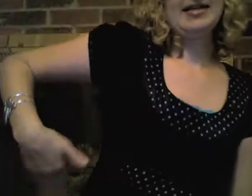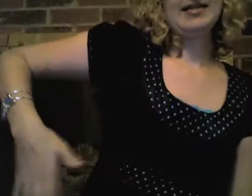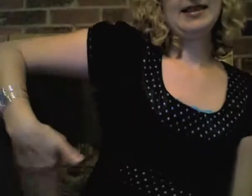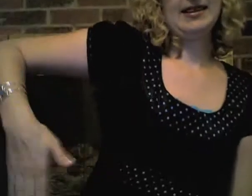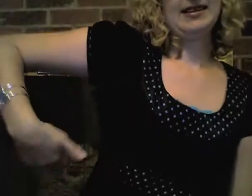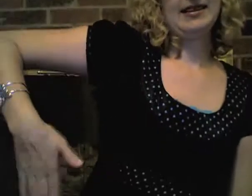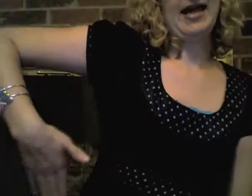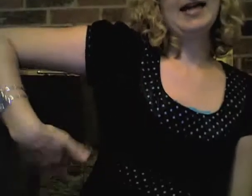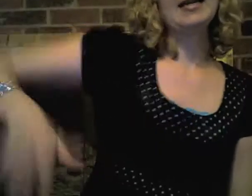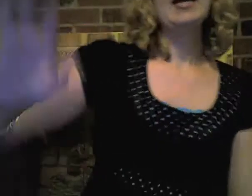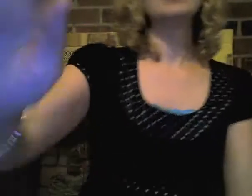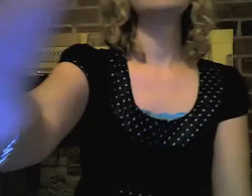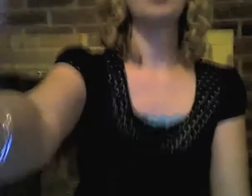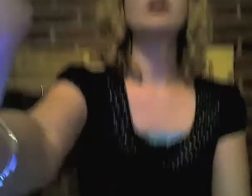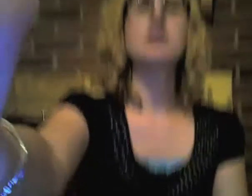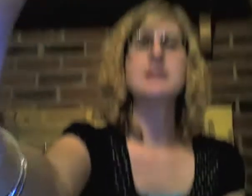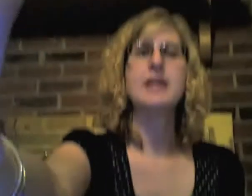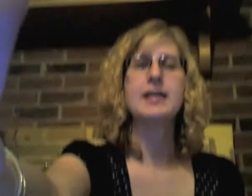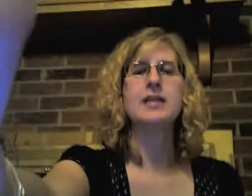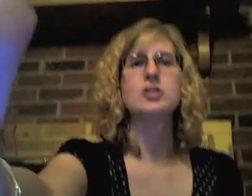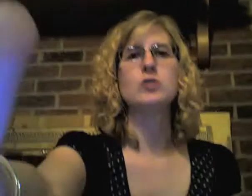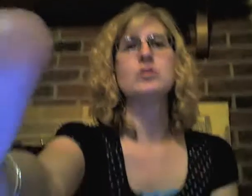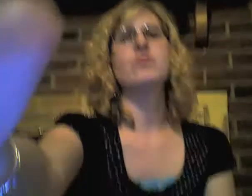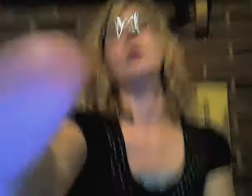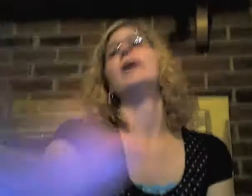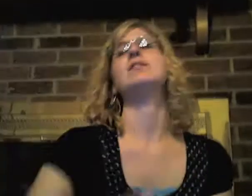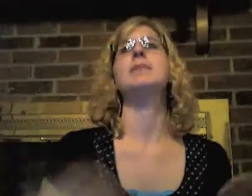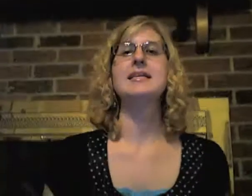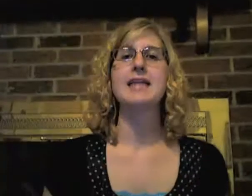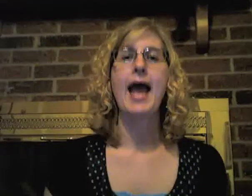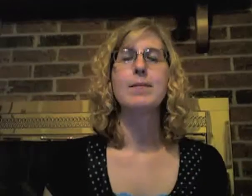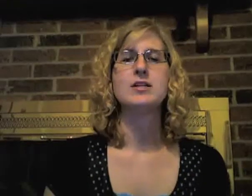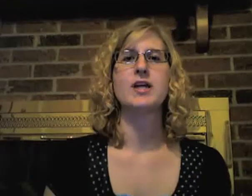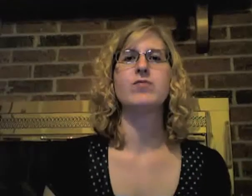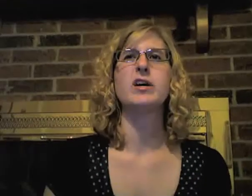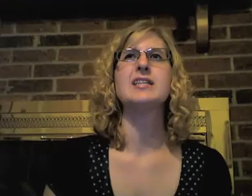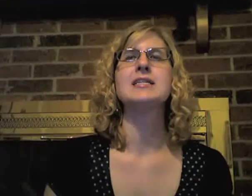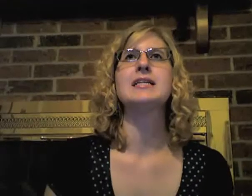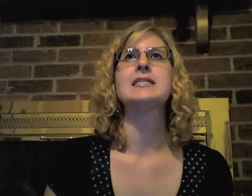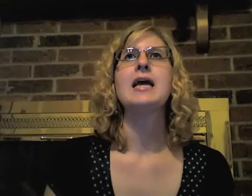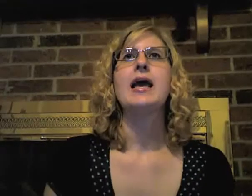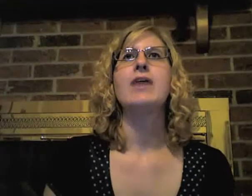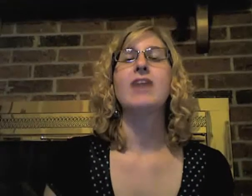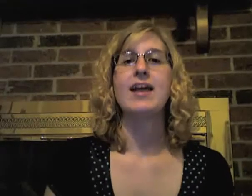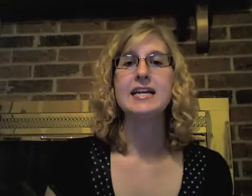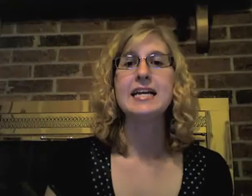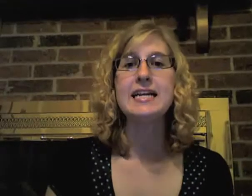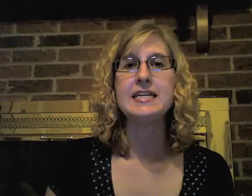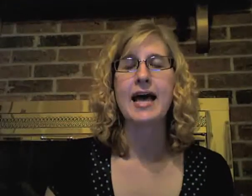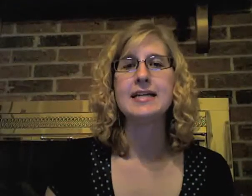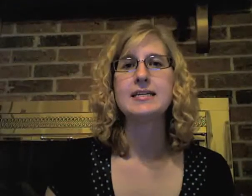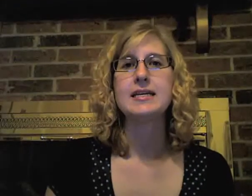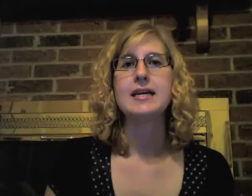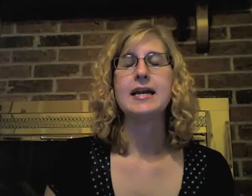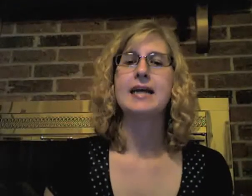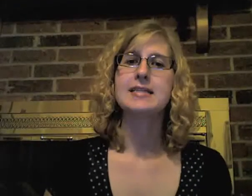is also the sign that's used for if something hasn't happened yet. For instance, if I haven't eaten yet, in ASL I would say, me